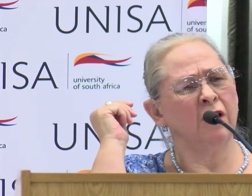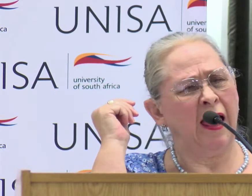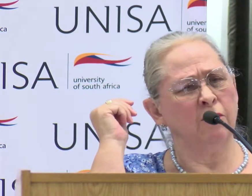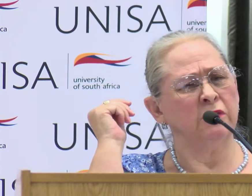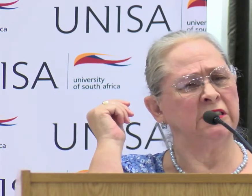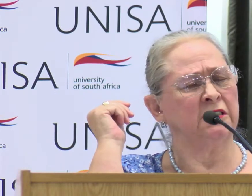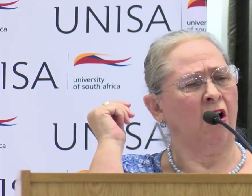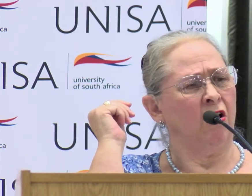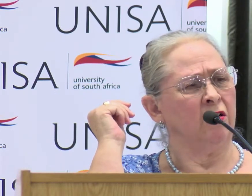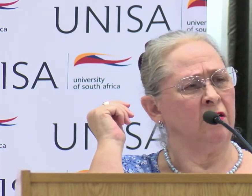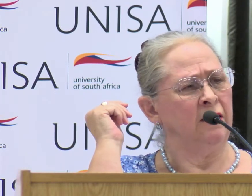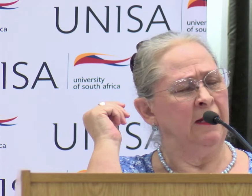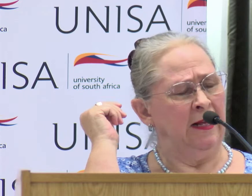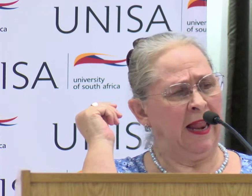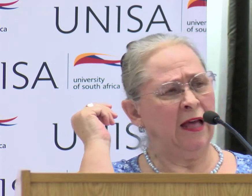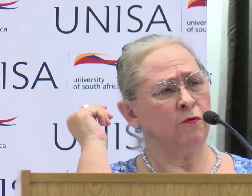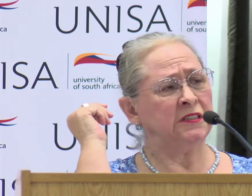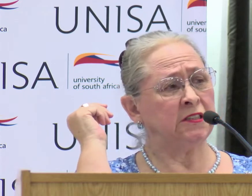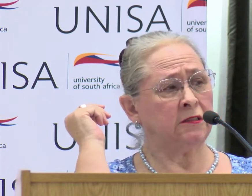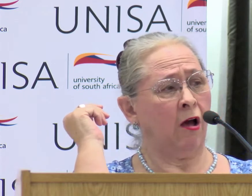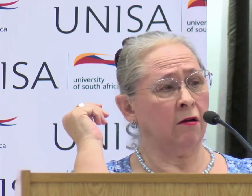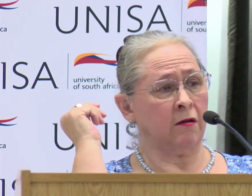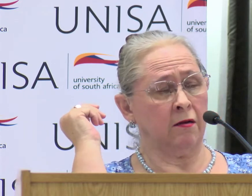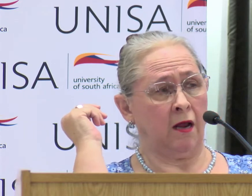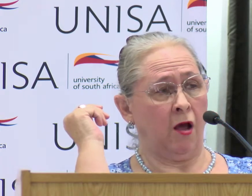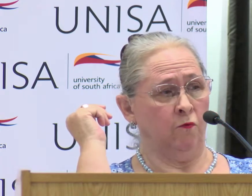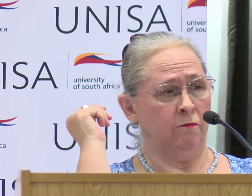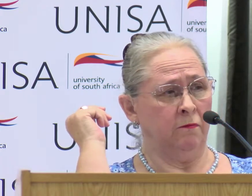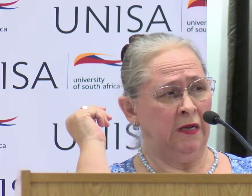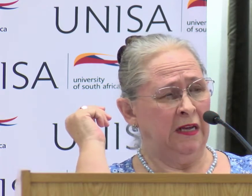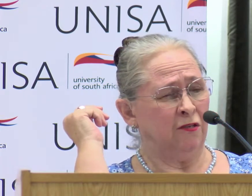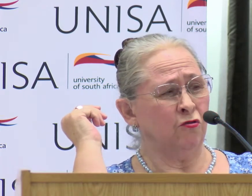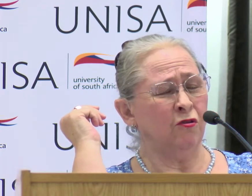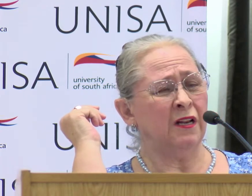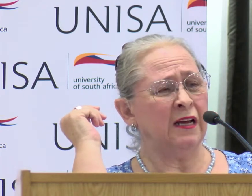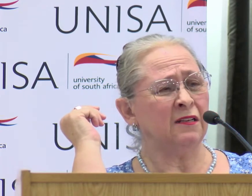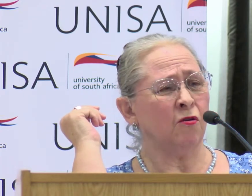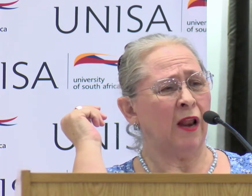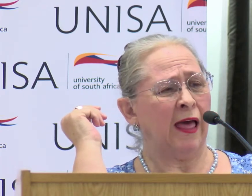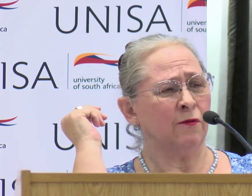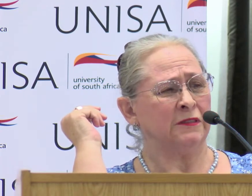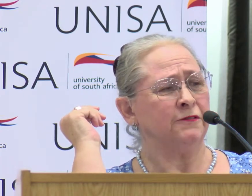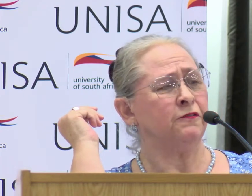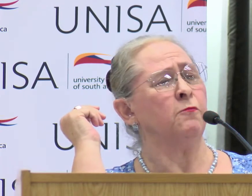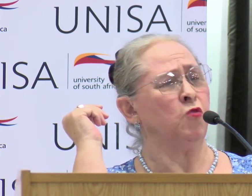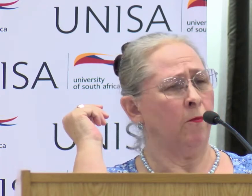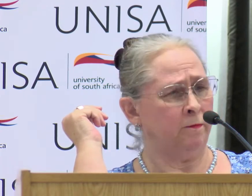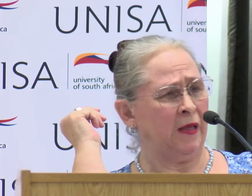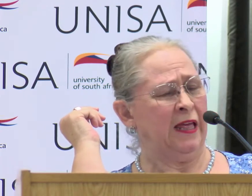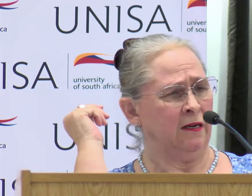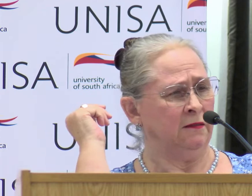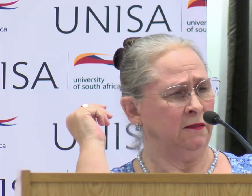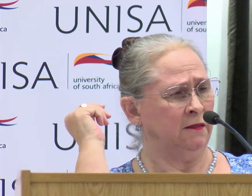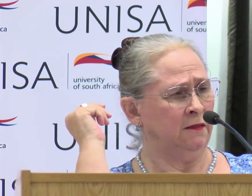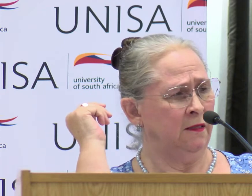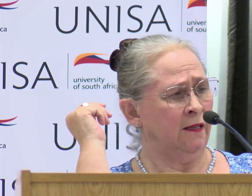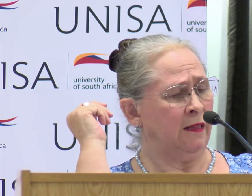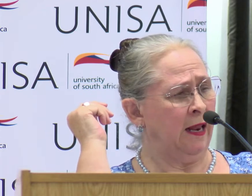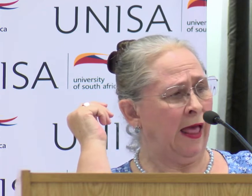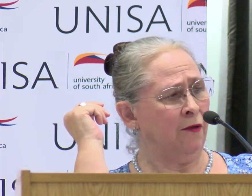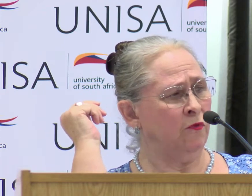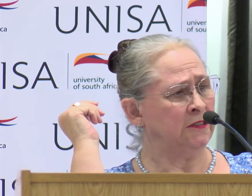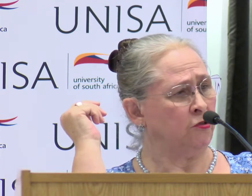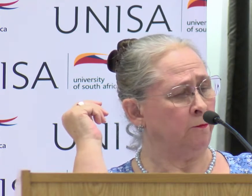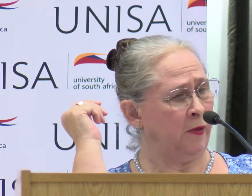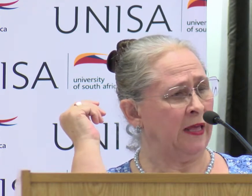Where do language start? Language starts at home. You learn your language from your parents.